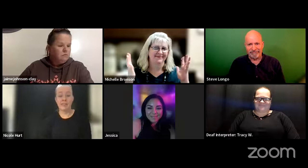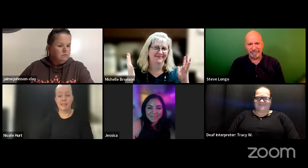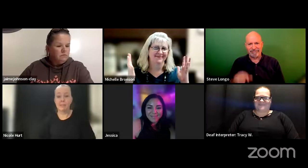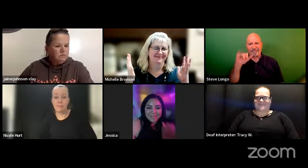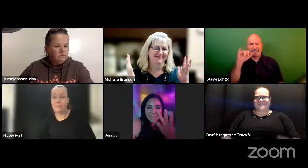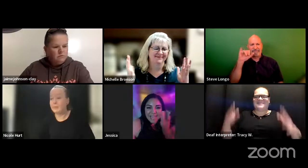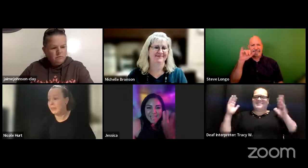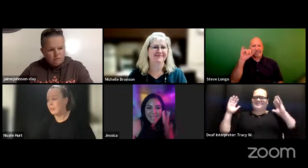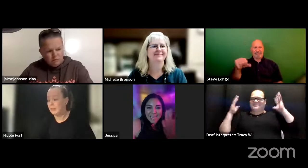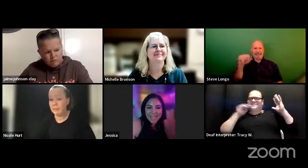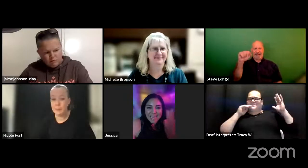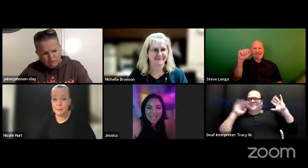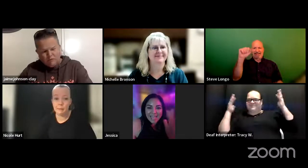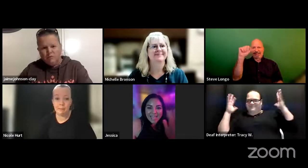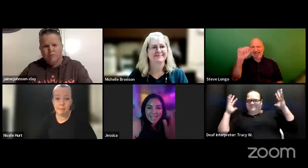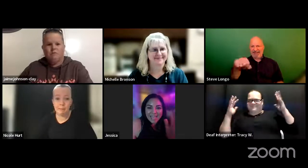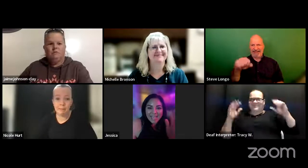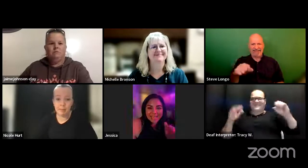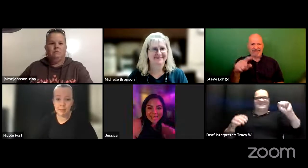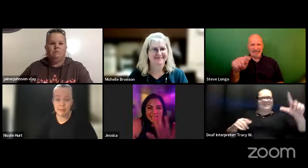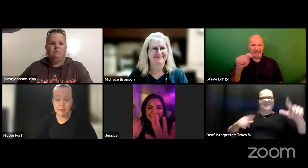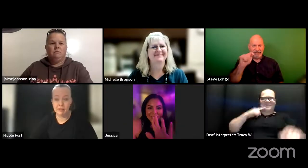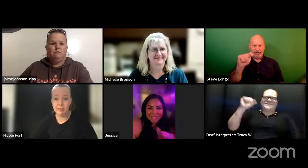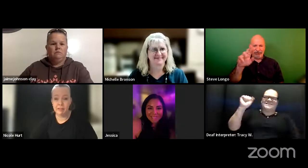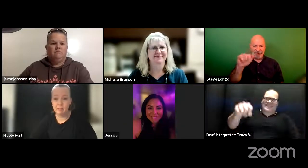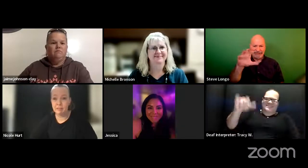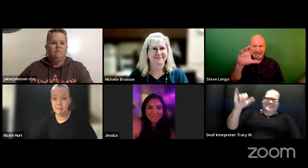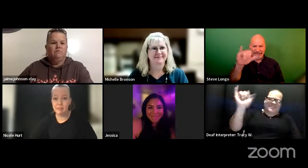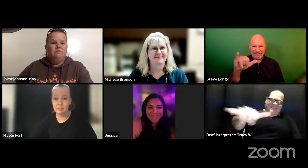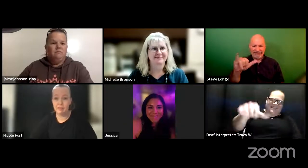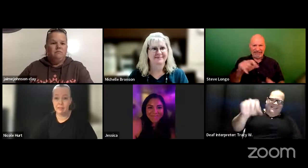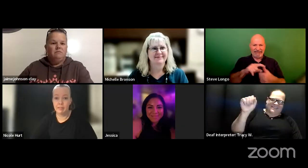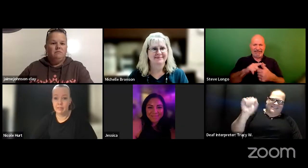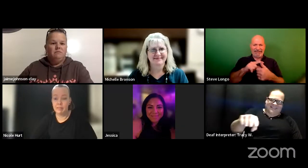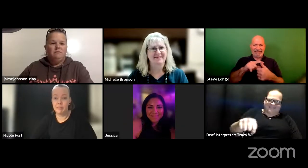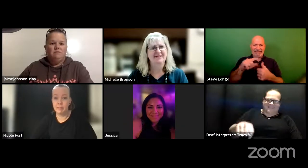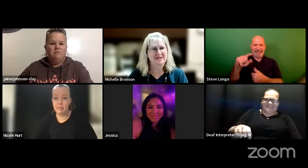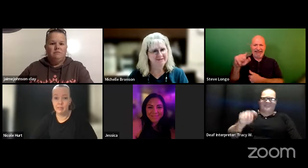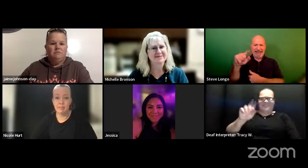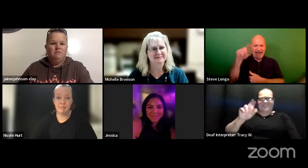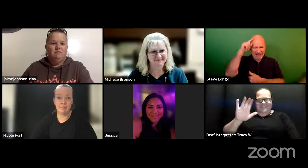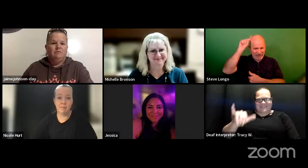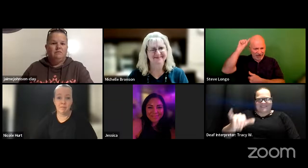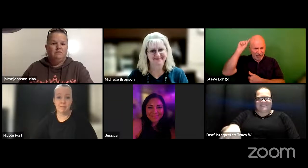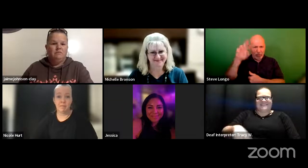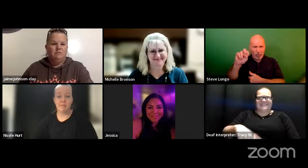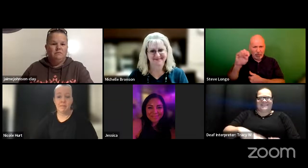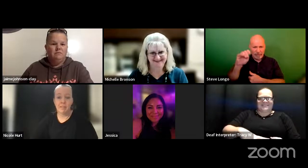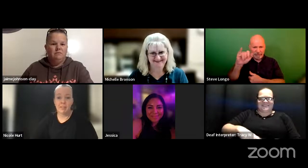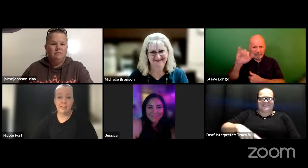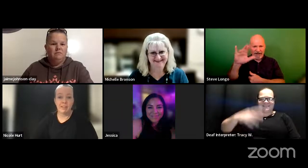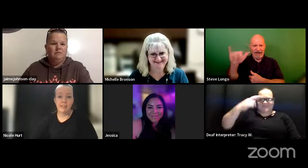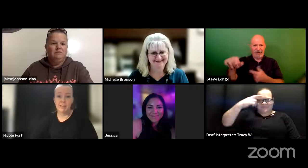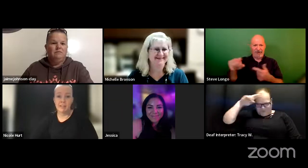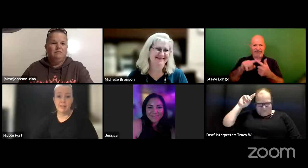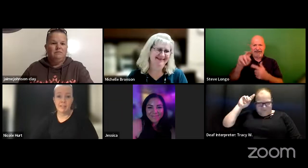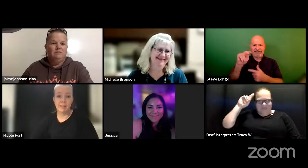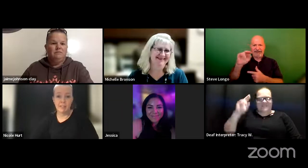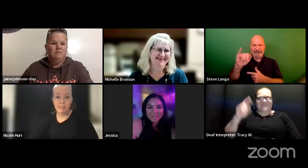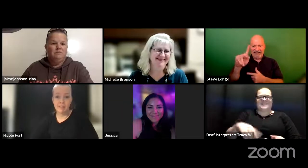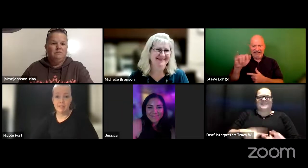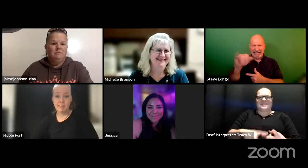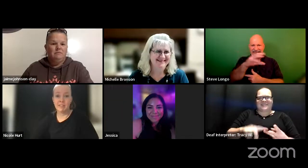happen. Thank you. This is Steve Longo. Yes. Tracy, To Tracy, Rosemary,